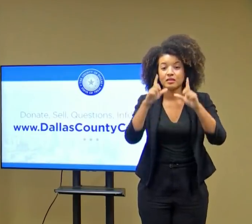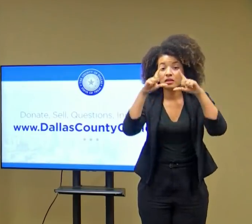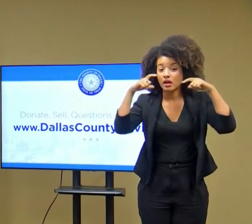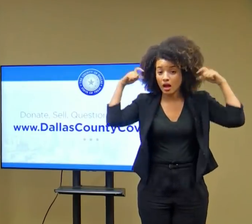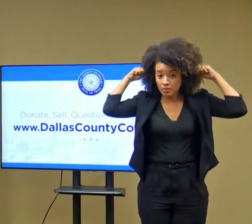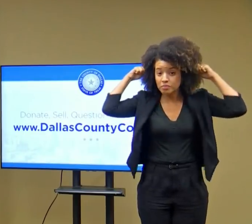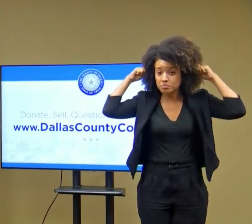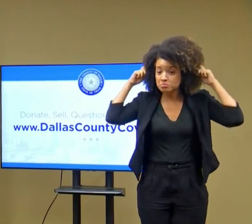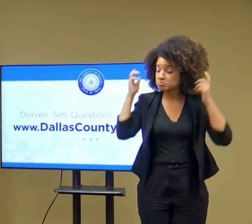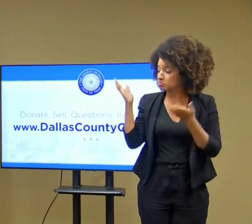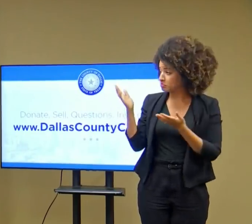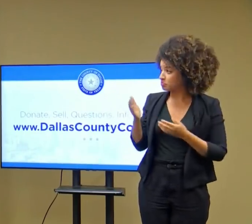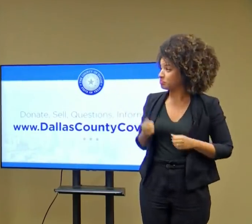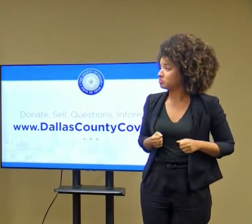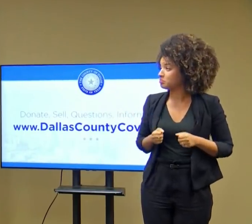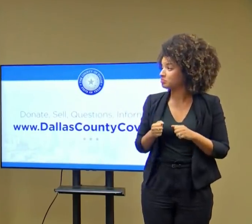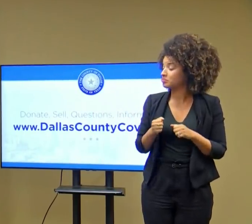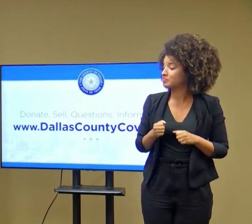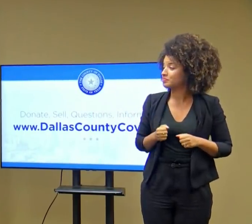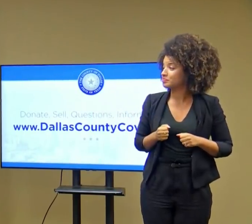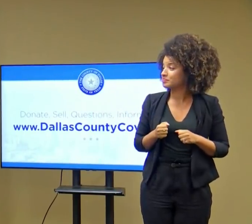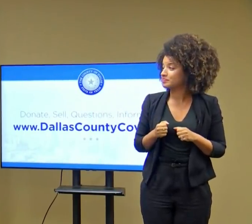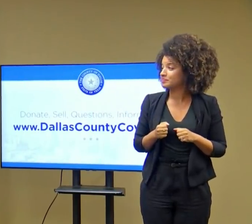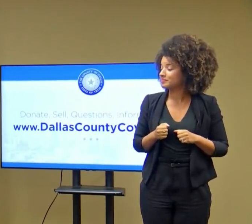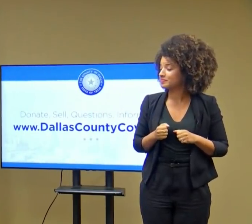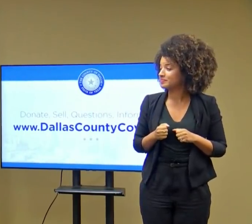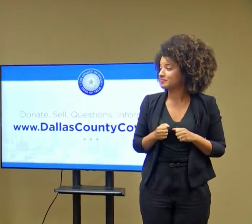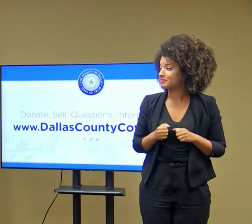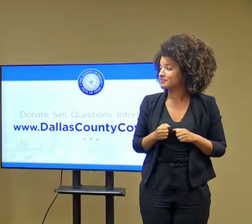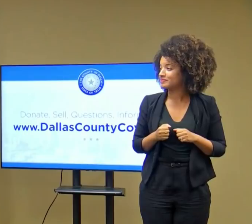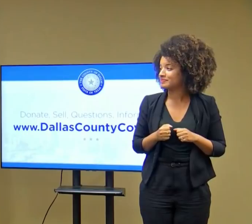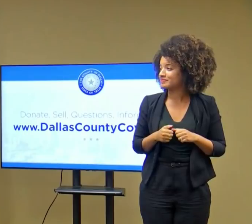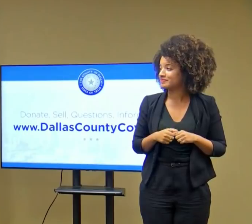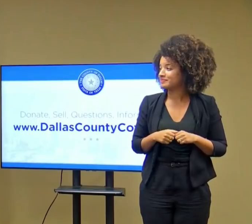there, and that,